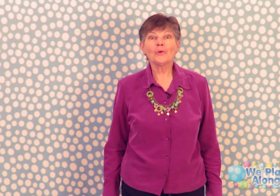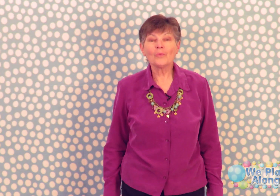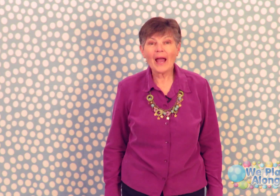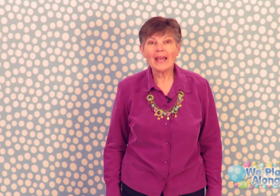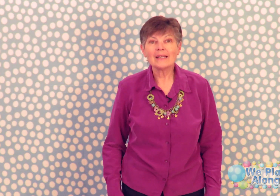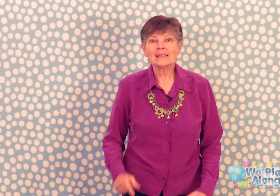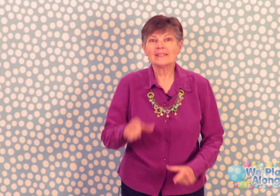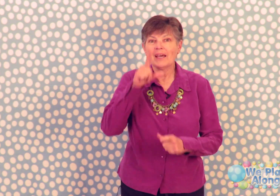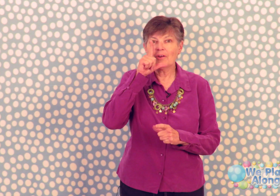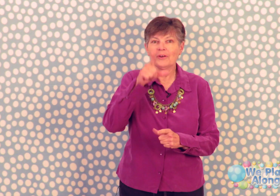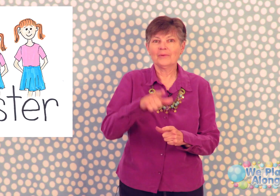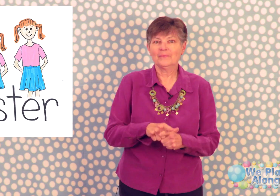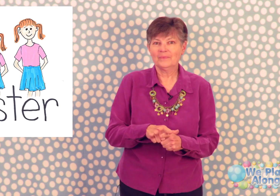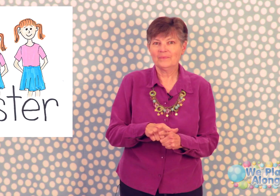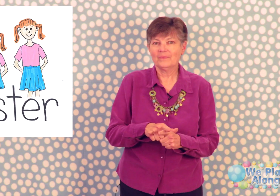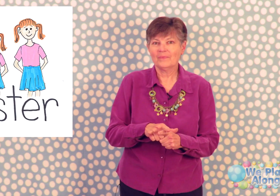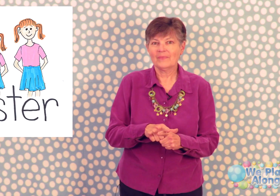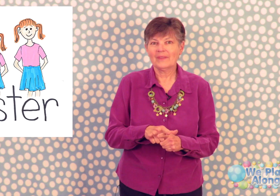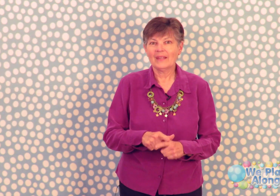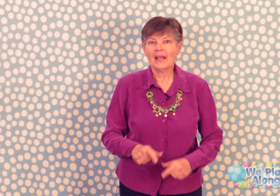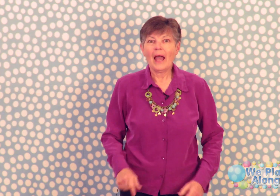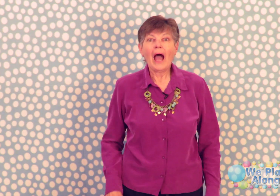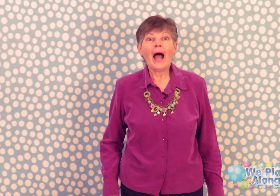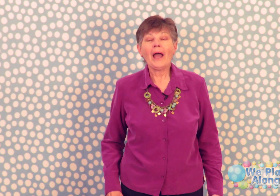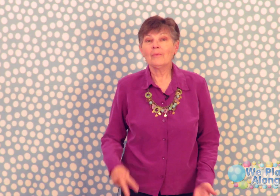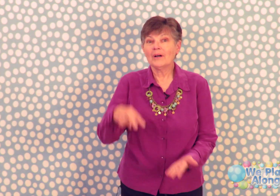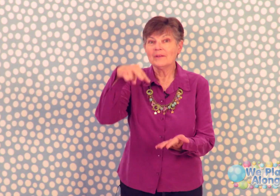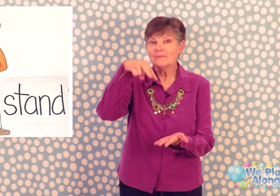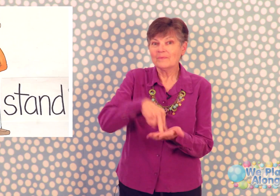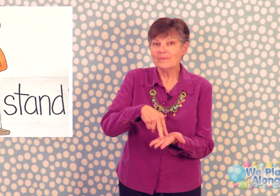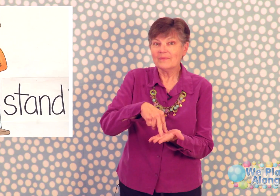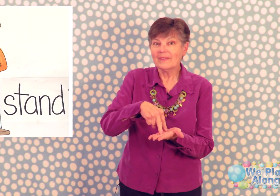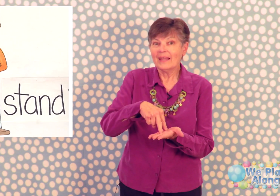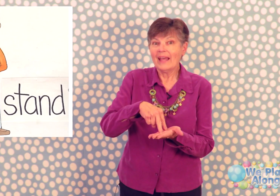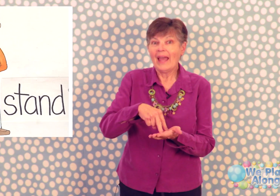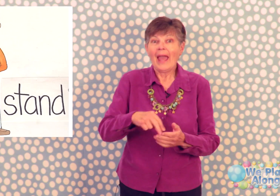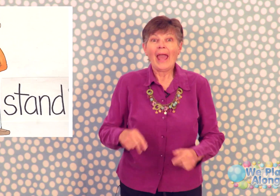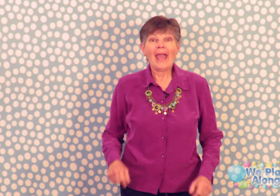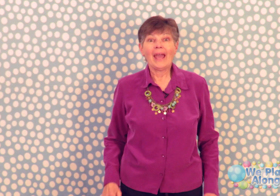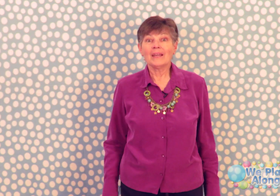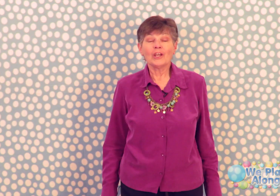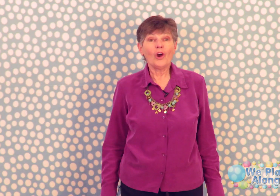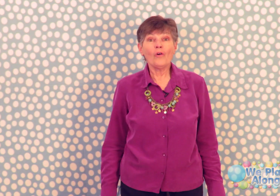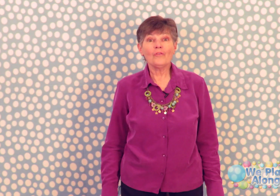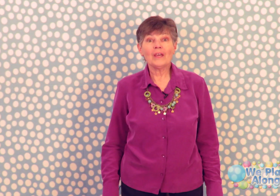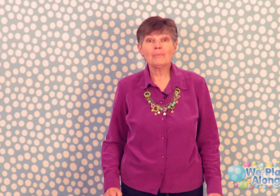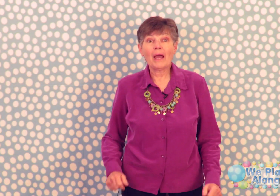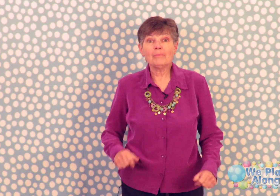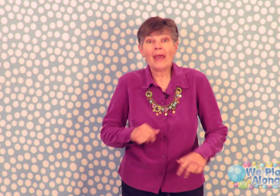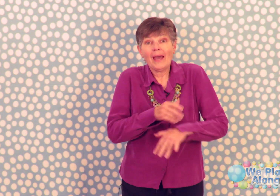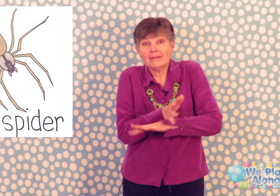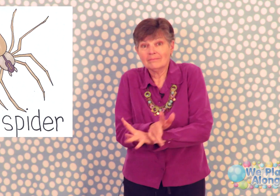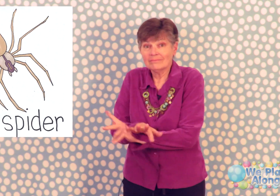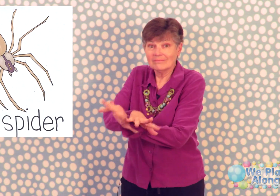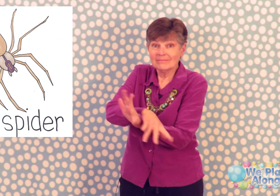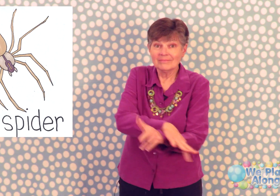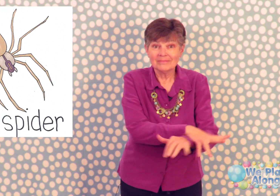"You're right," said her. "I will and go feed my pet